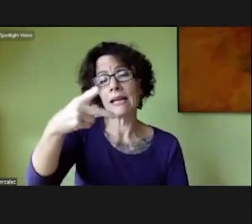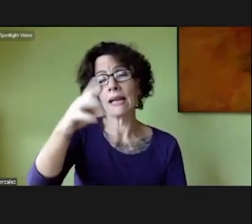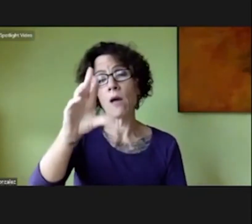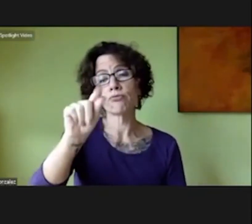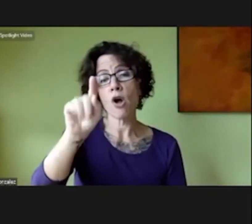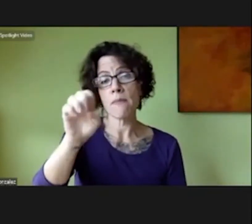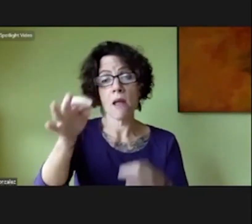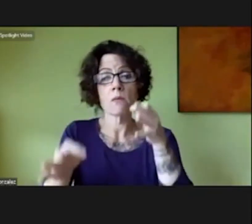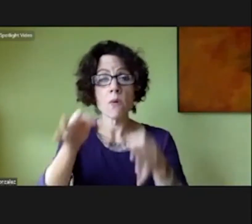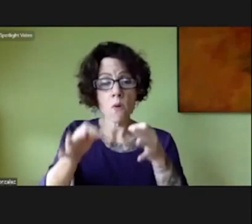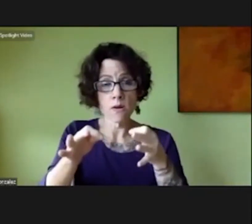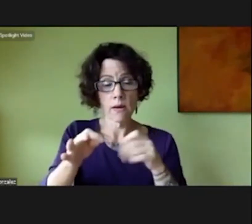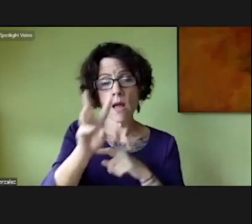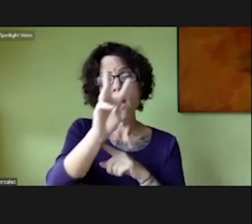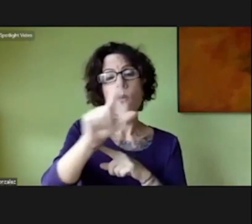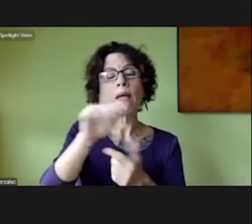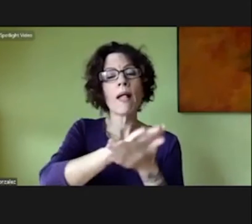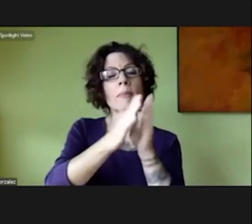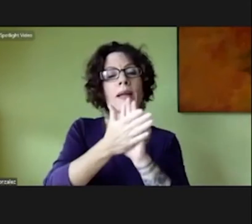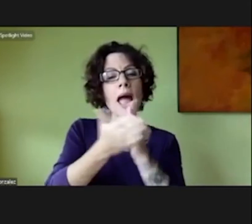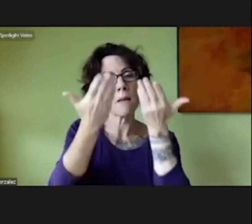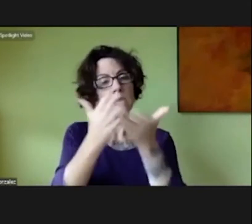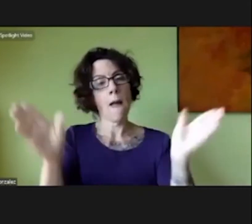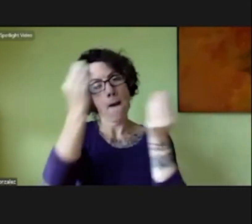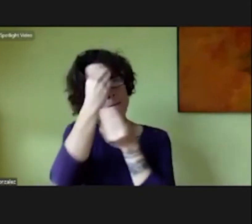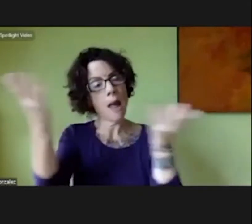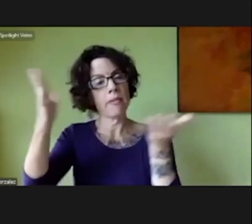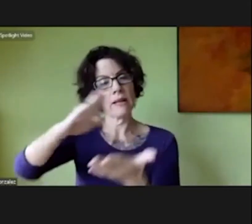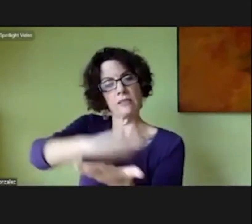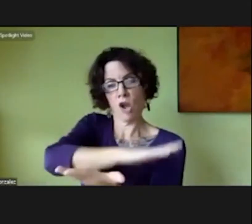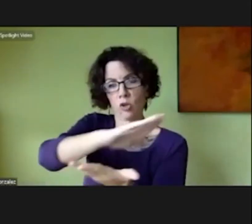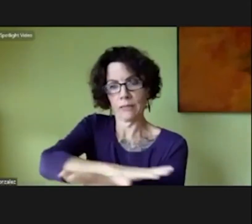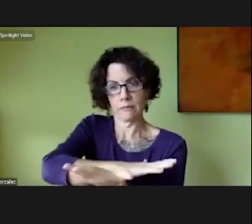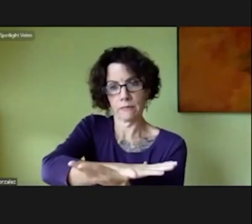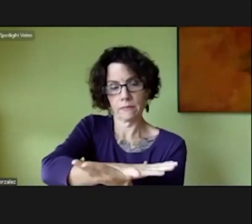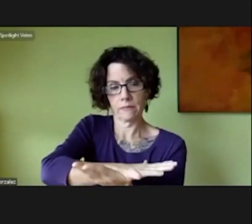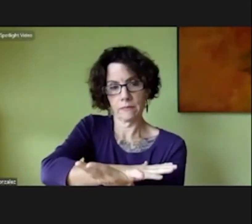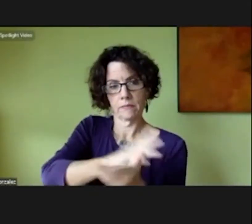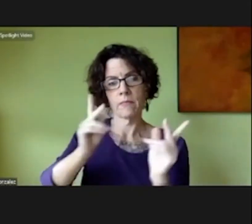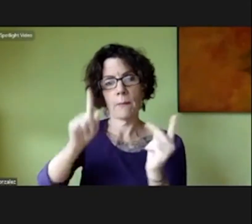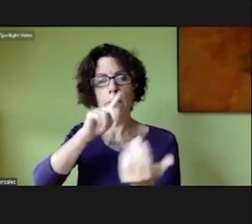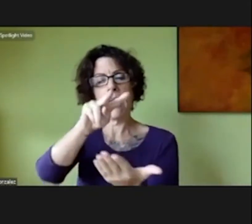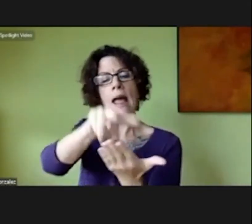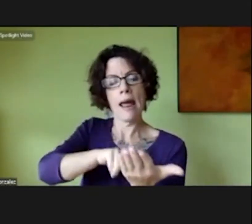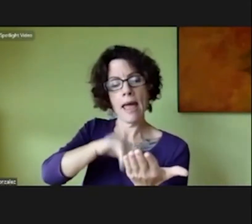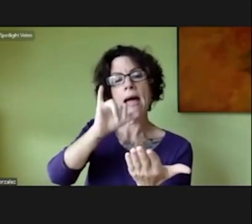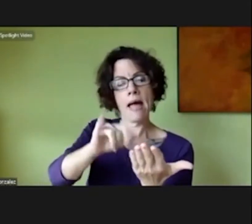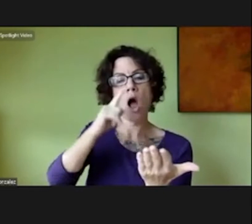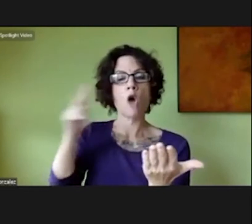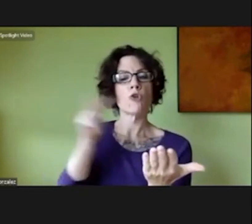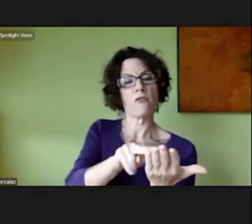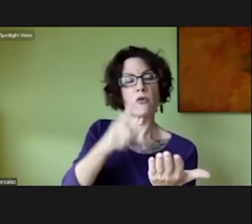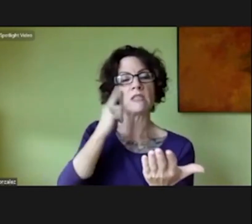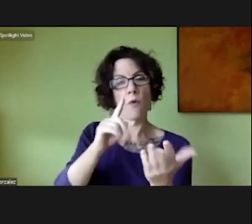Anything that's in probate court, it becomes public record. When you pass away and the will is filed in probate court, the